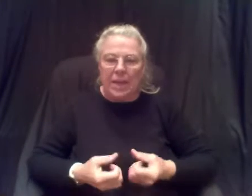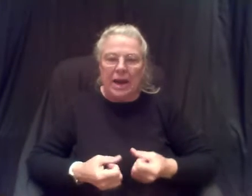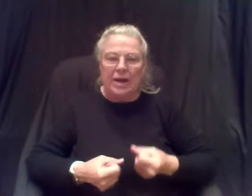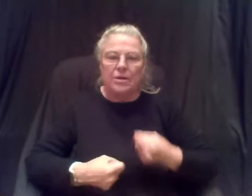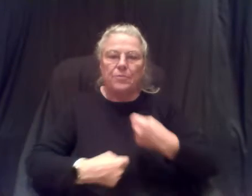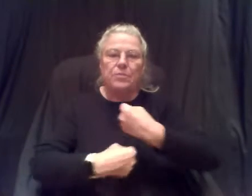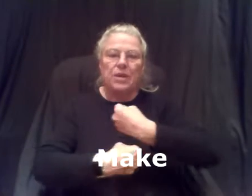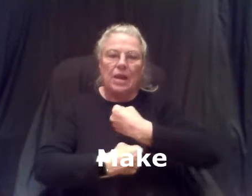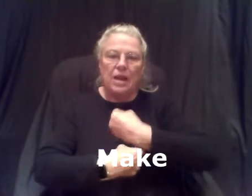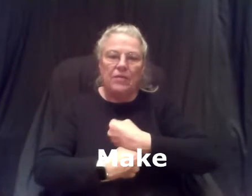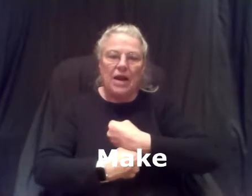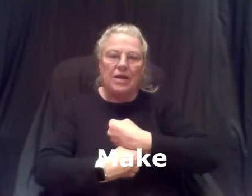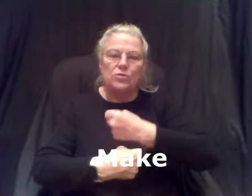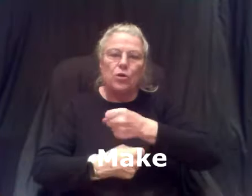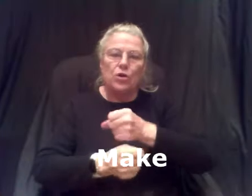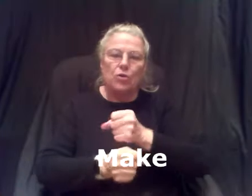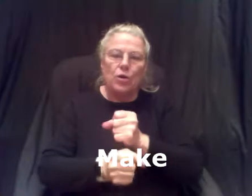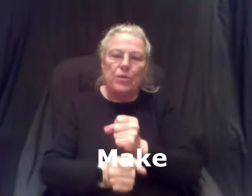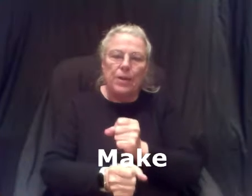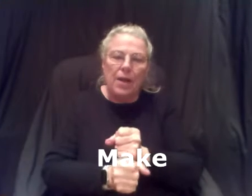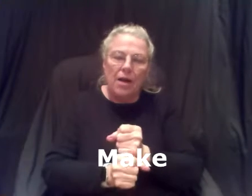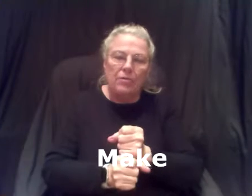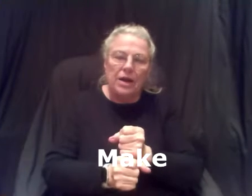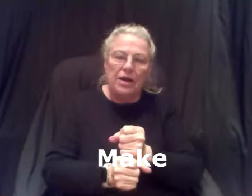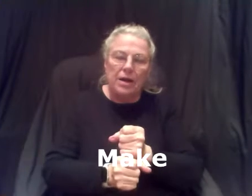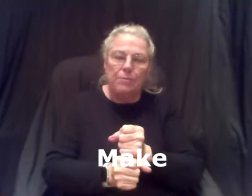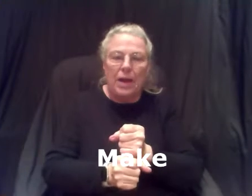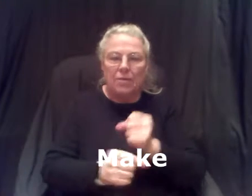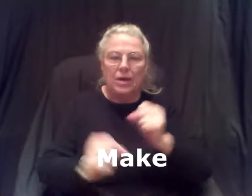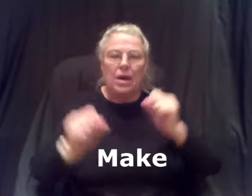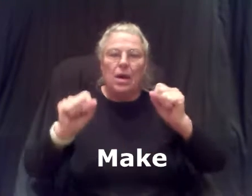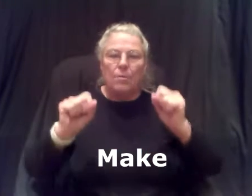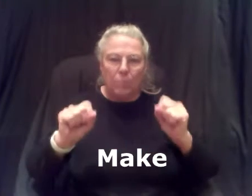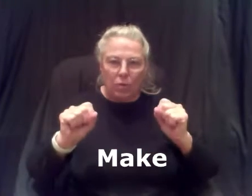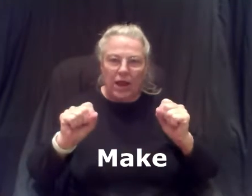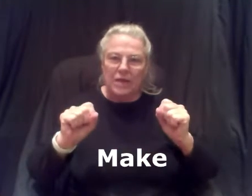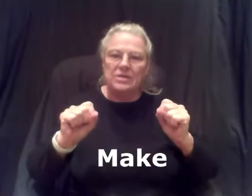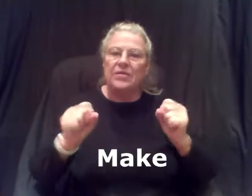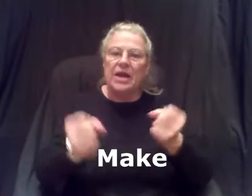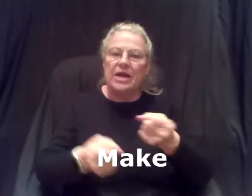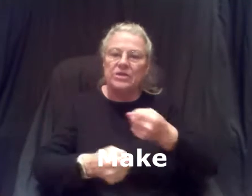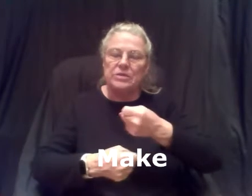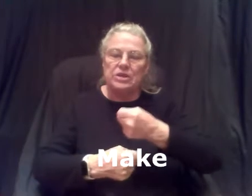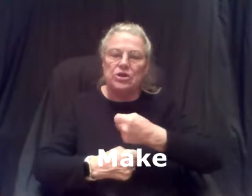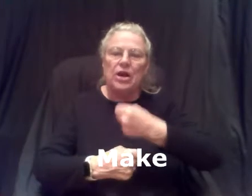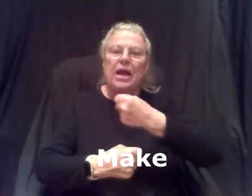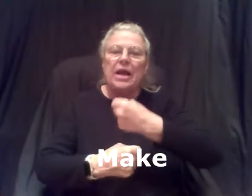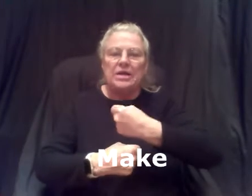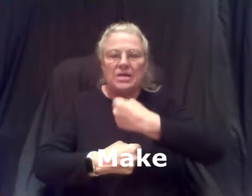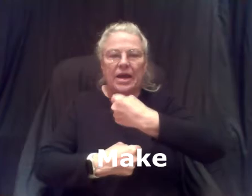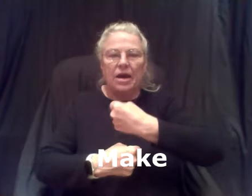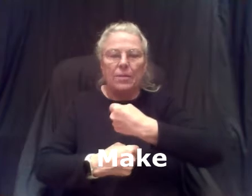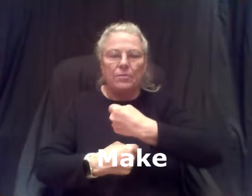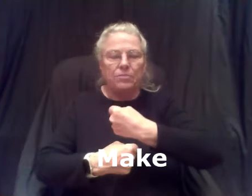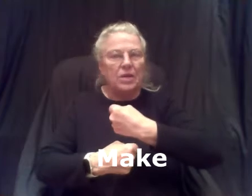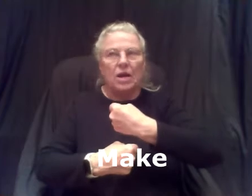Made, and that is where you're going to be pounding and pounding. Both hands in the S position. It's like a